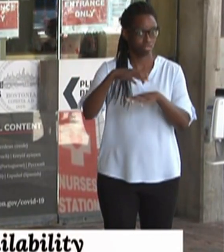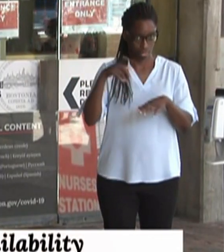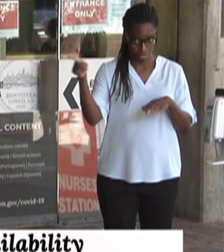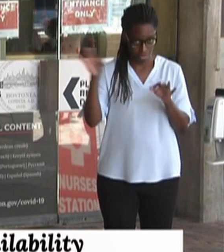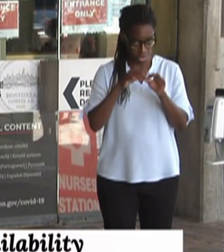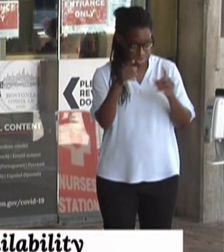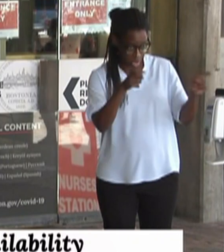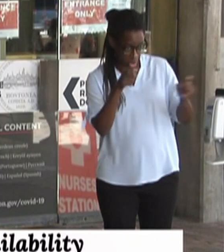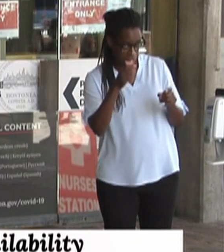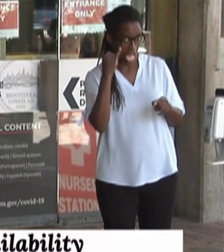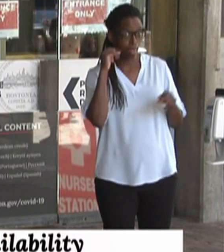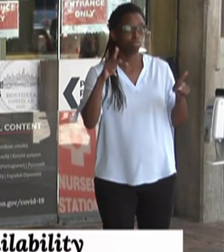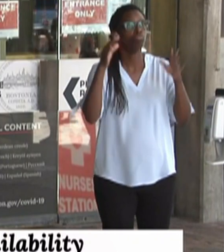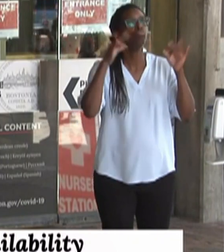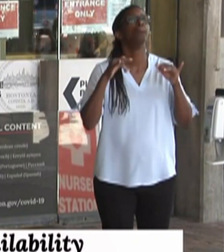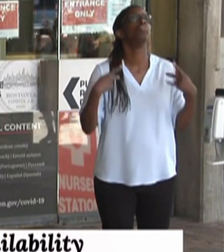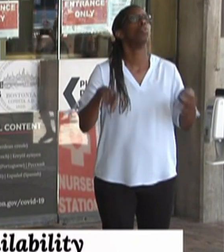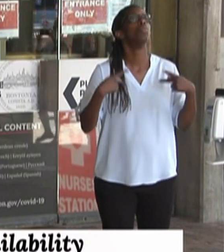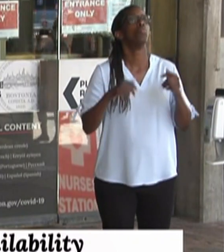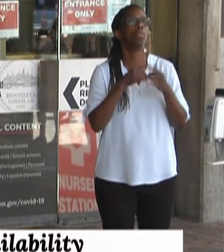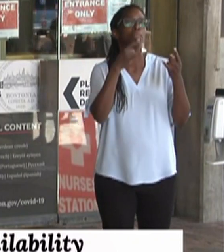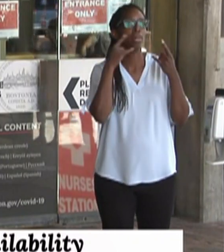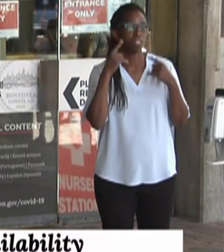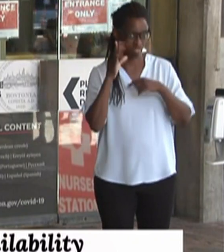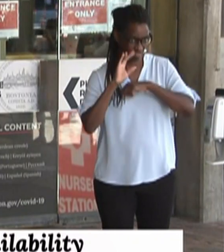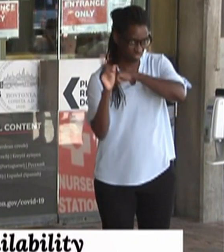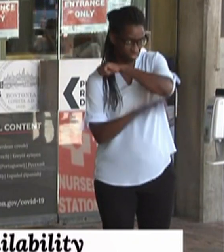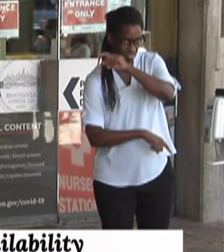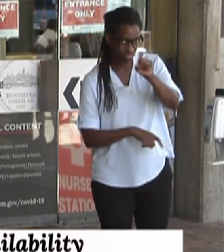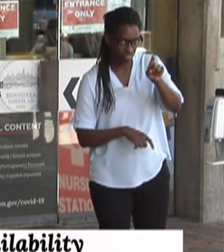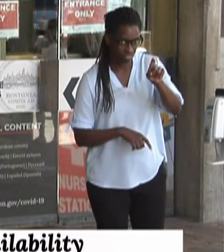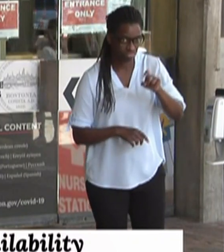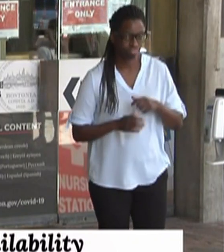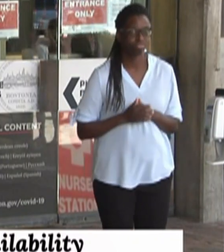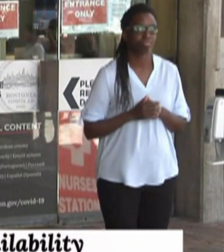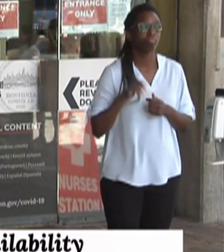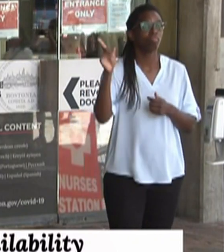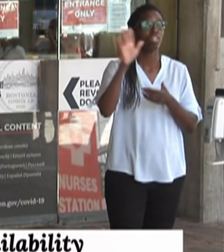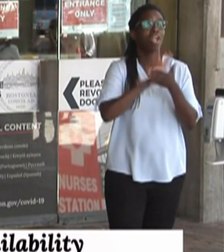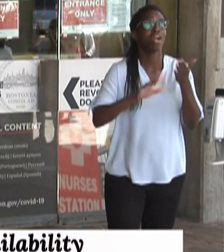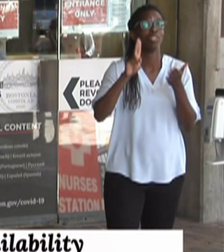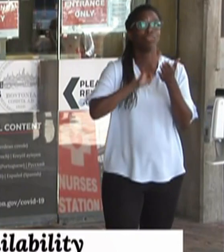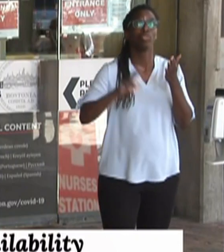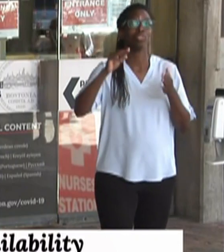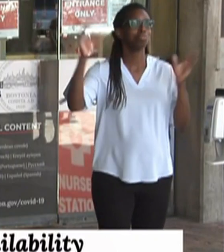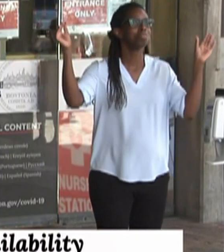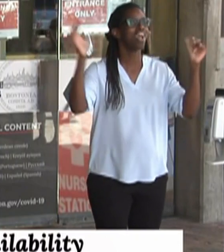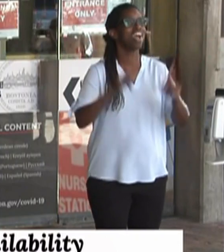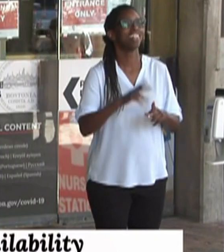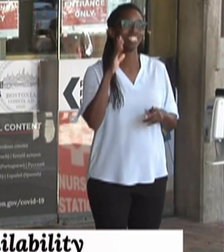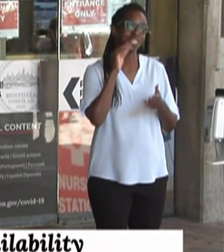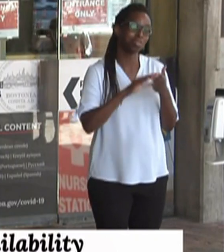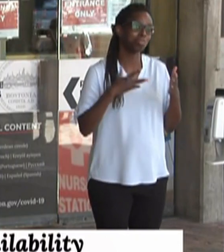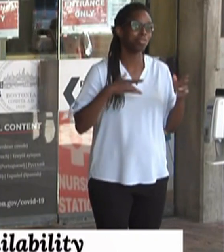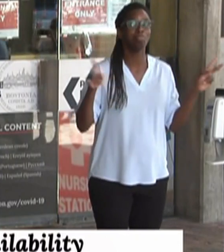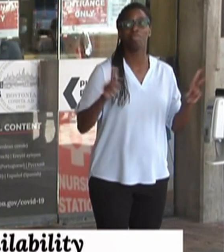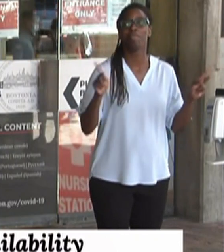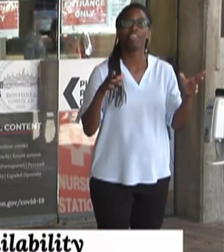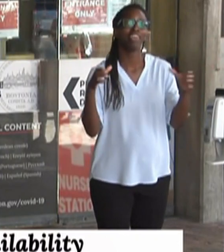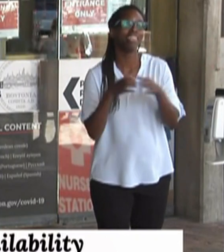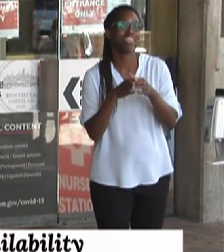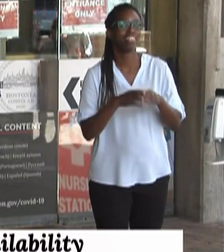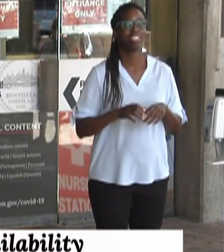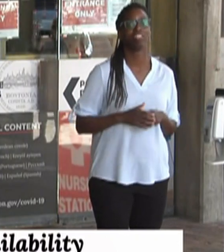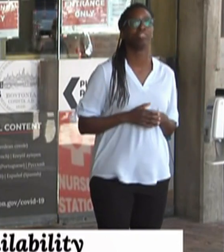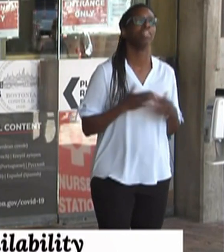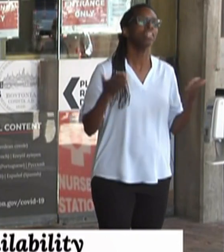you. The question is, what do we plan to do about college students coming back and partying? I mean, it's hard, right? It's hard to really, you can't go in there and arrest everybody, and that's not what